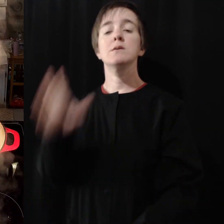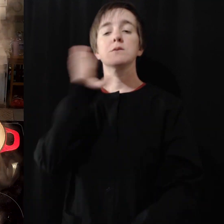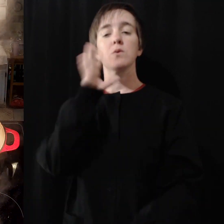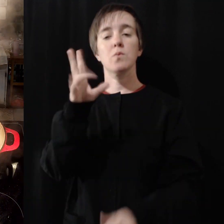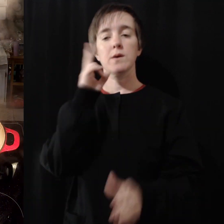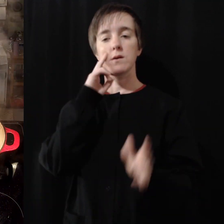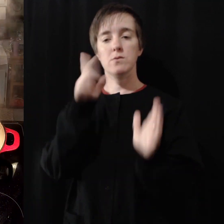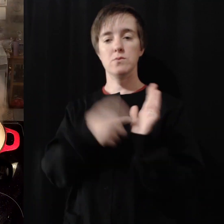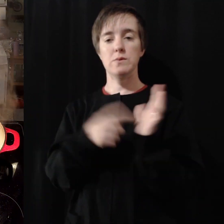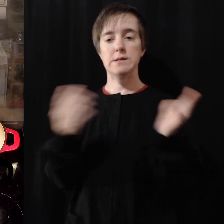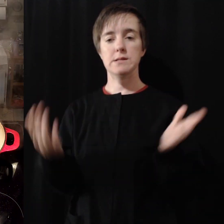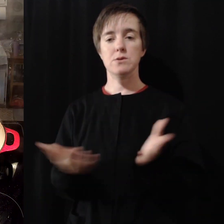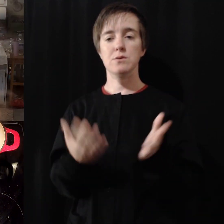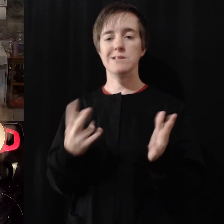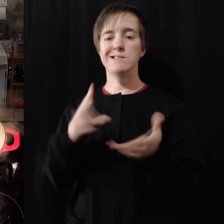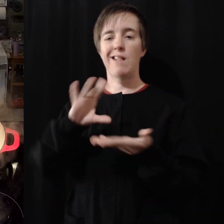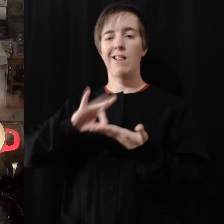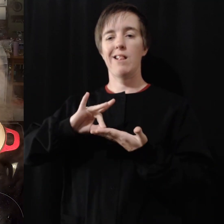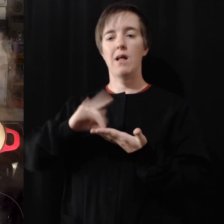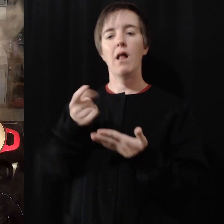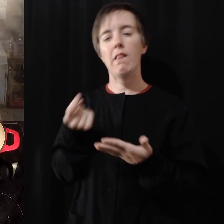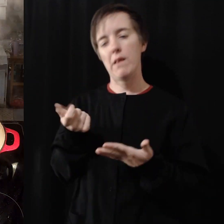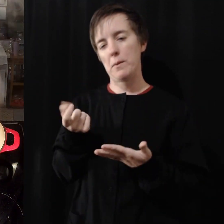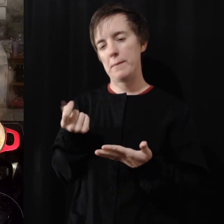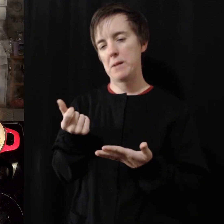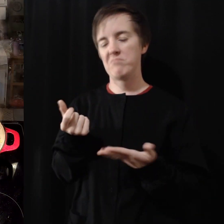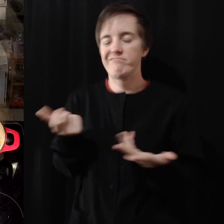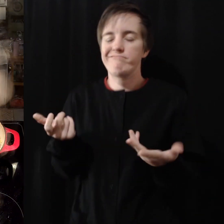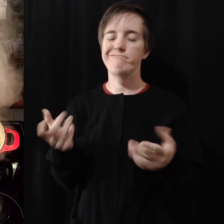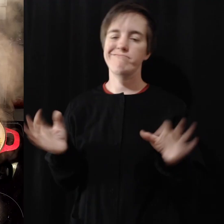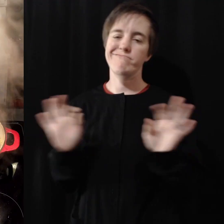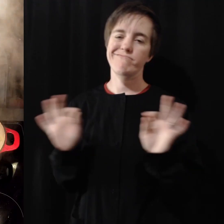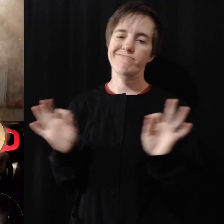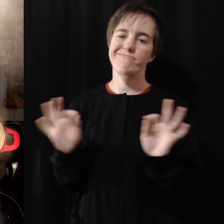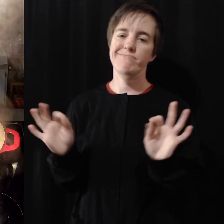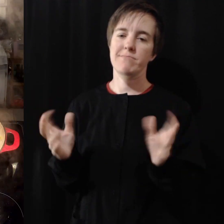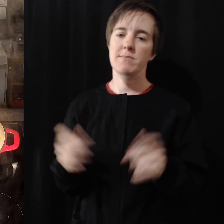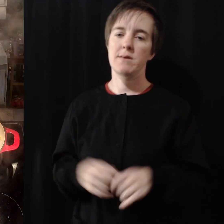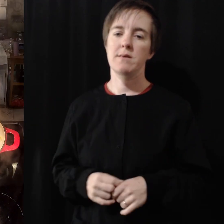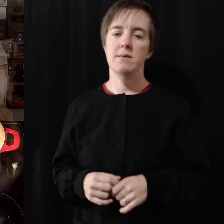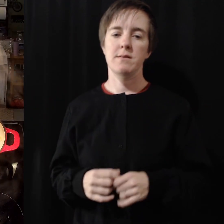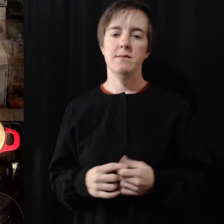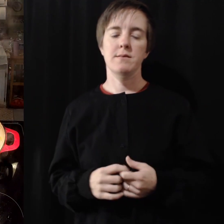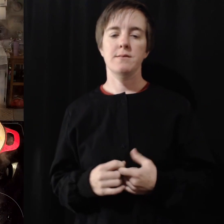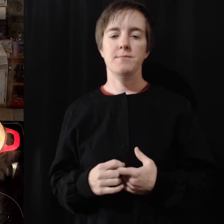So you'll see here, it kind of stuck a little bit, um, which isn't a big deal.